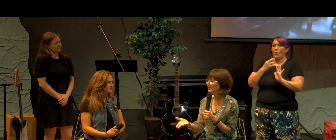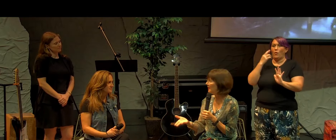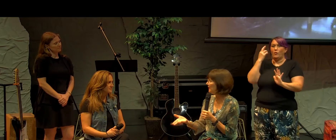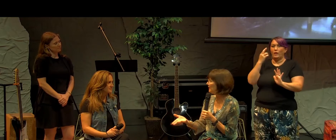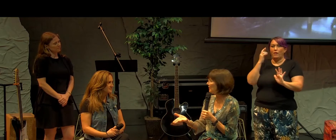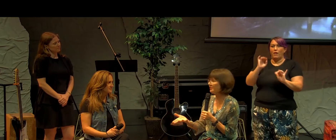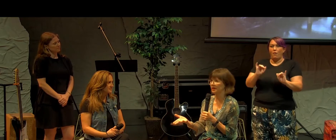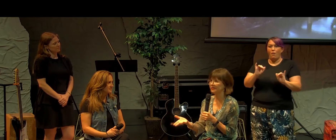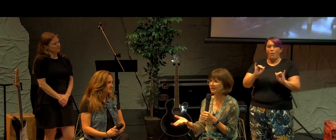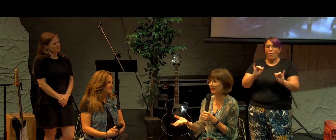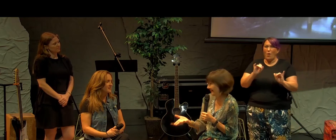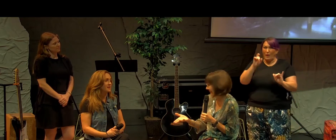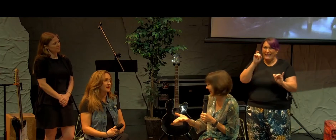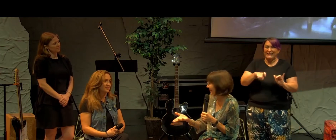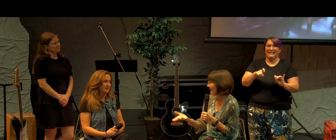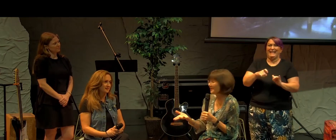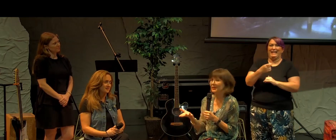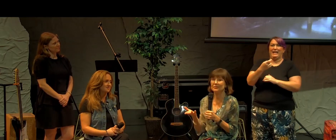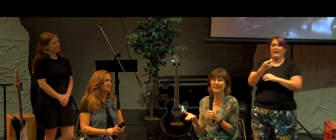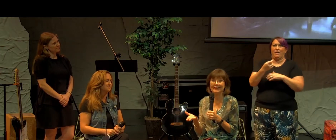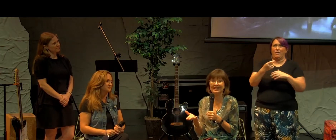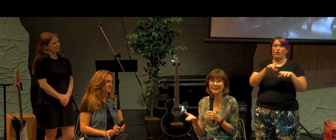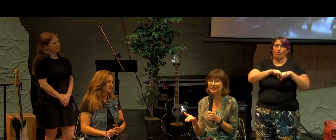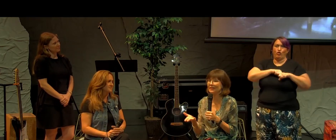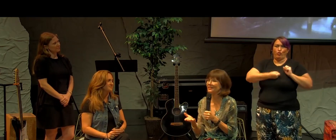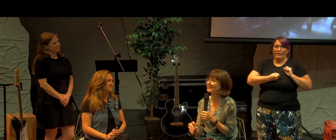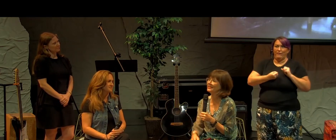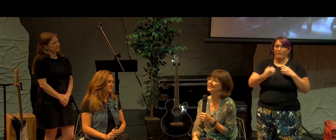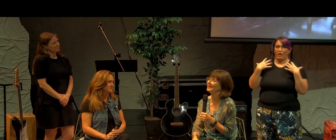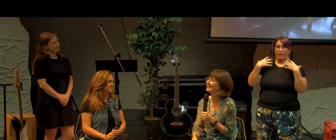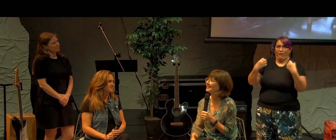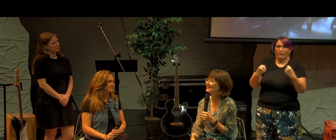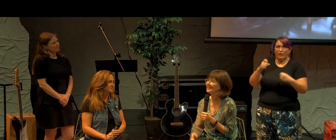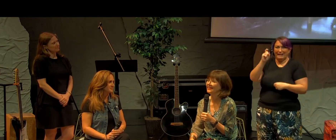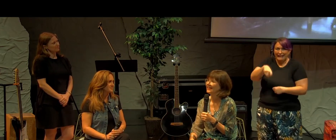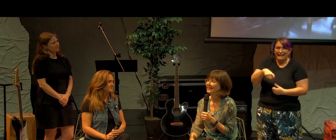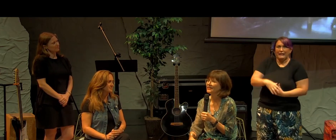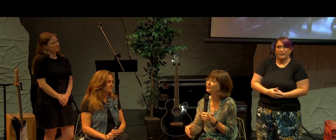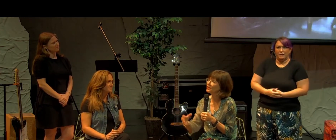we need grief recovery. We really need grief recovery. I mean, the